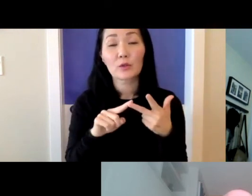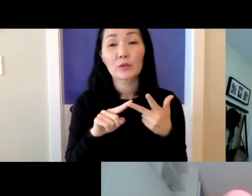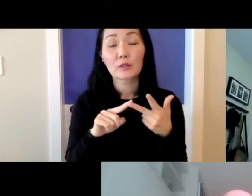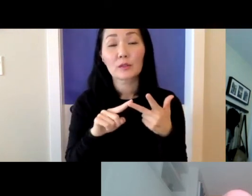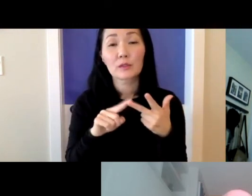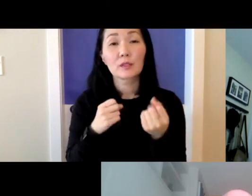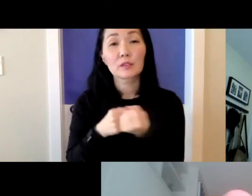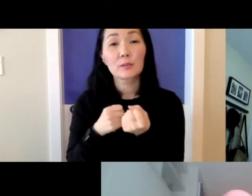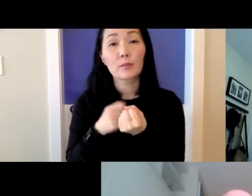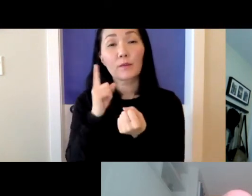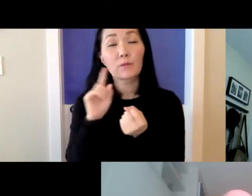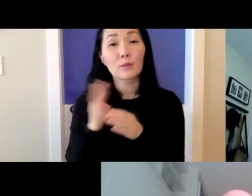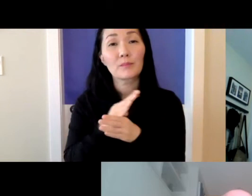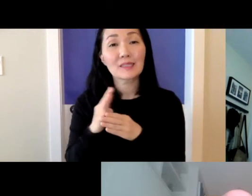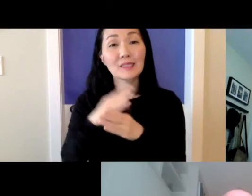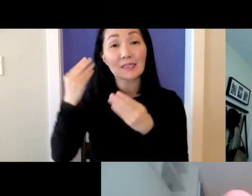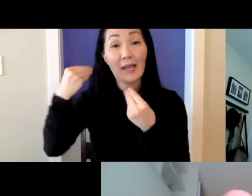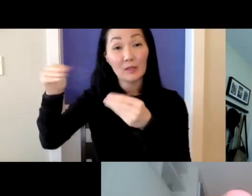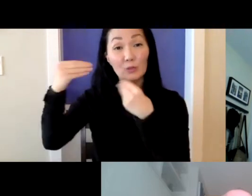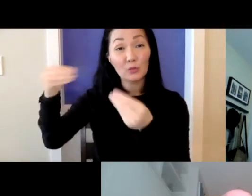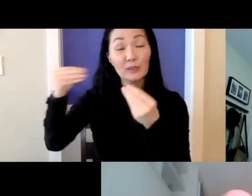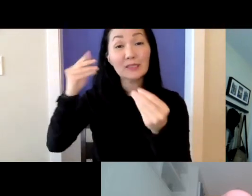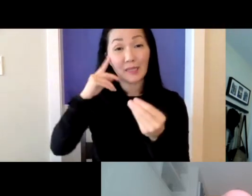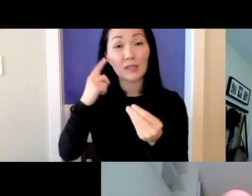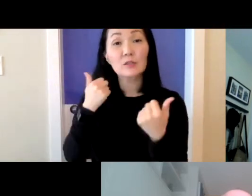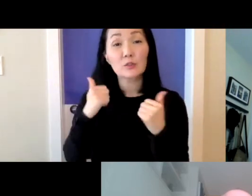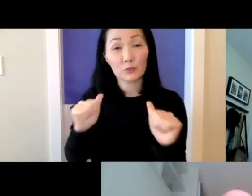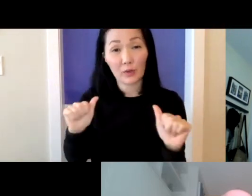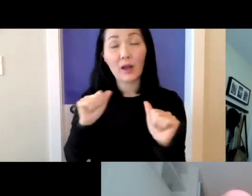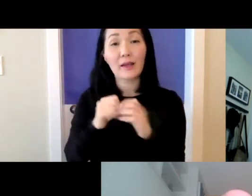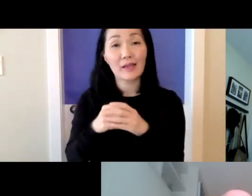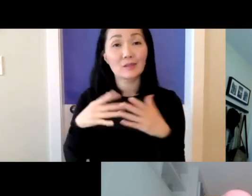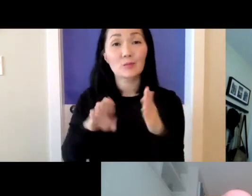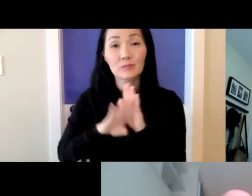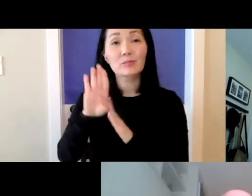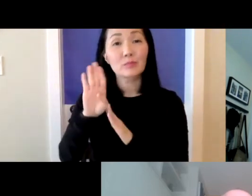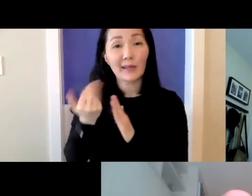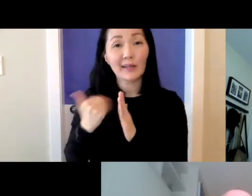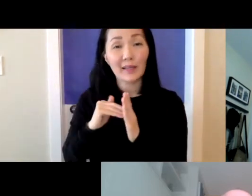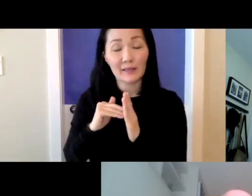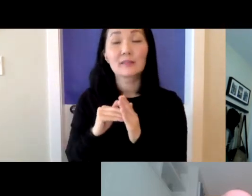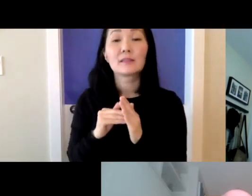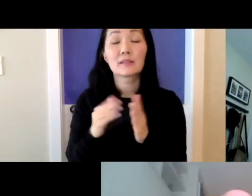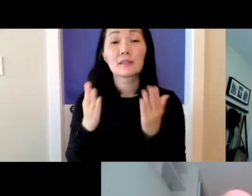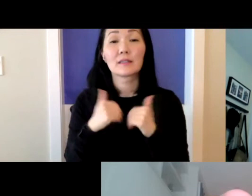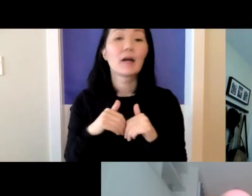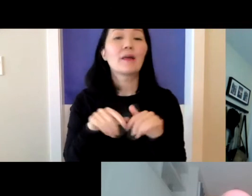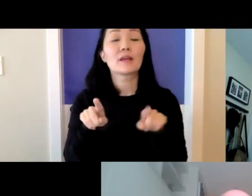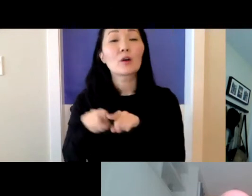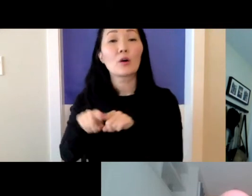and retail to recover from the COVID-19 pandemic, as well as growing income inequity.